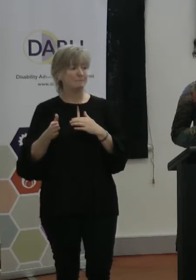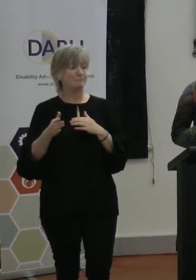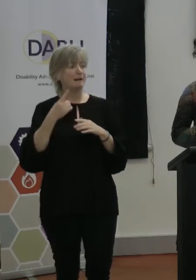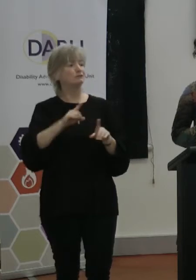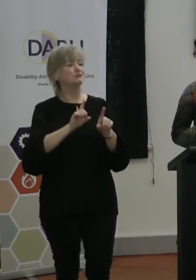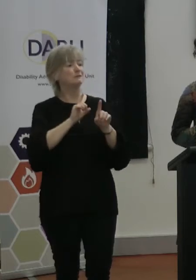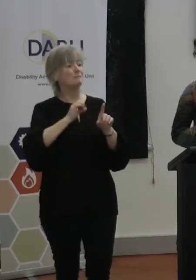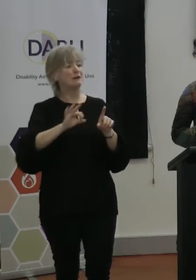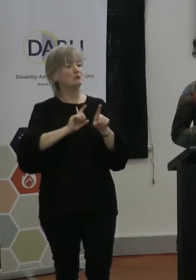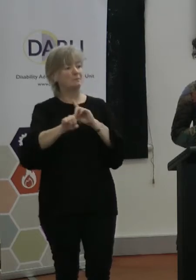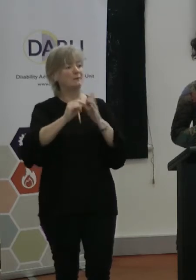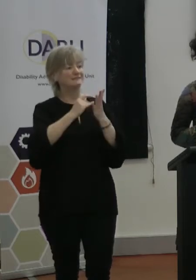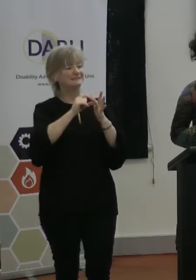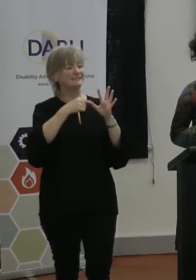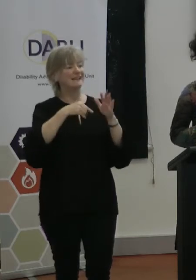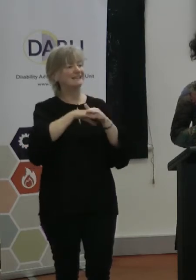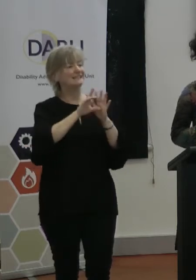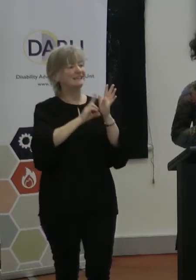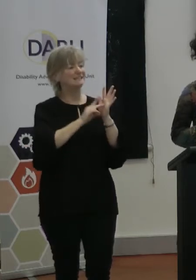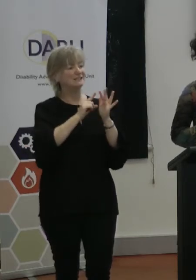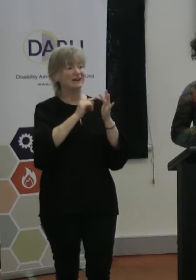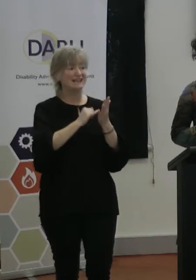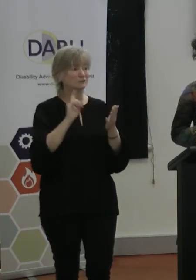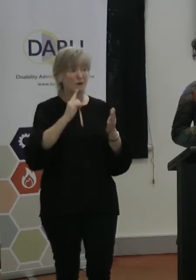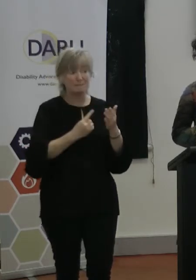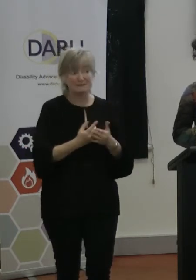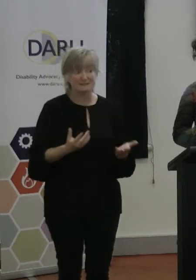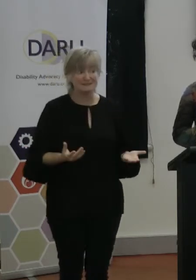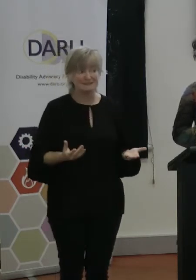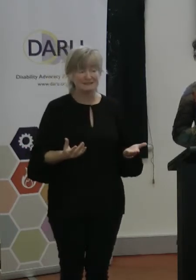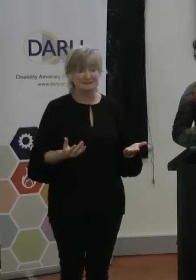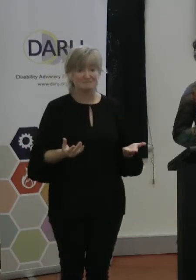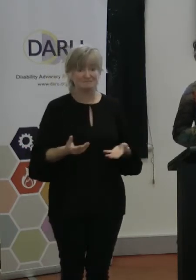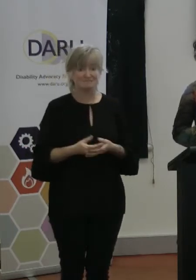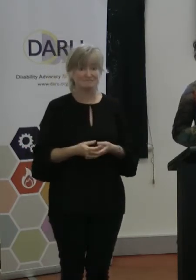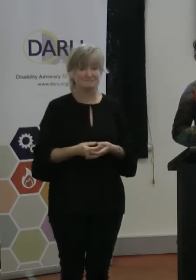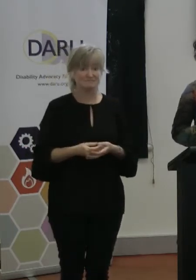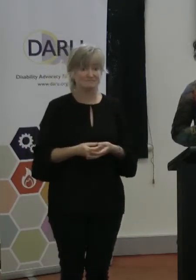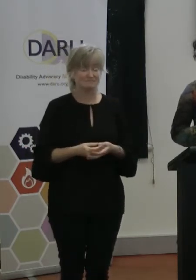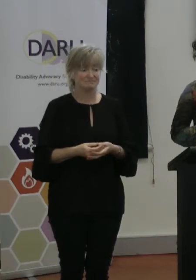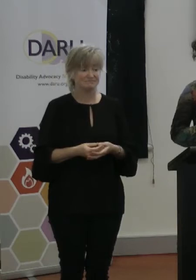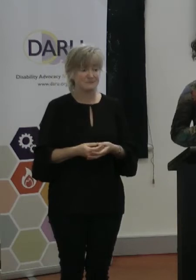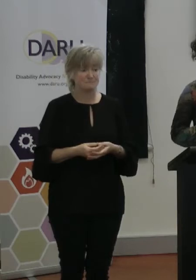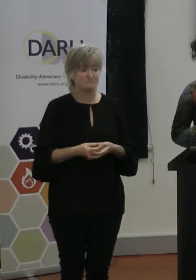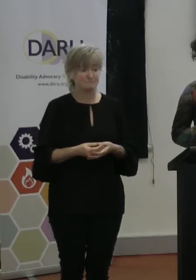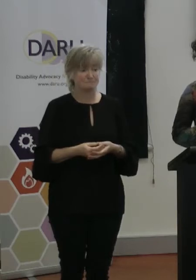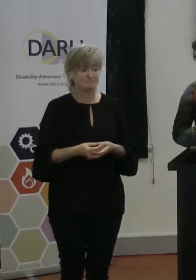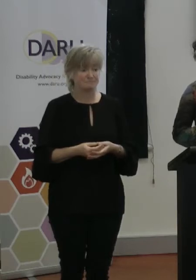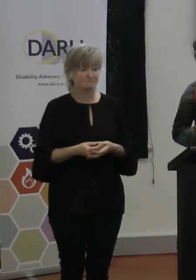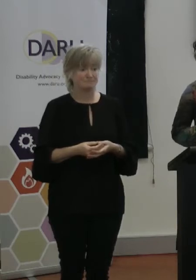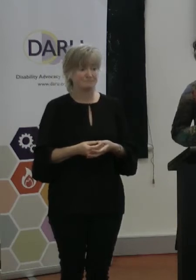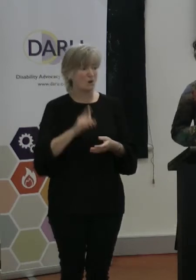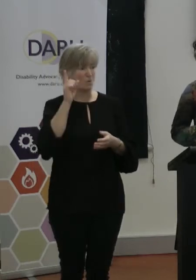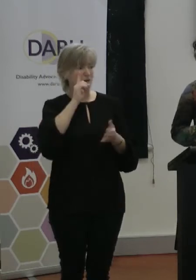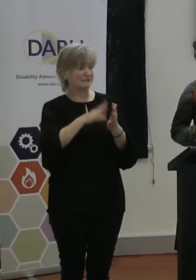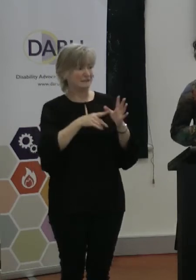their NDIS plan. Right. What happens? Is there anything in between? What does the law